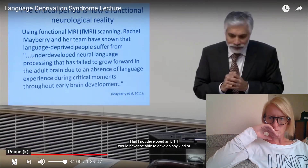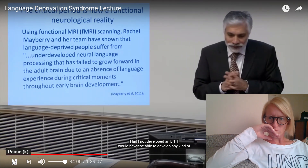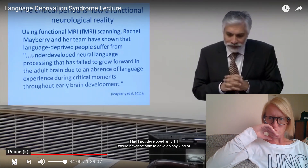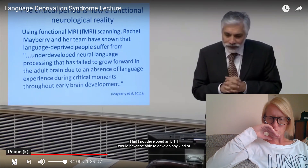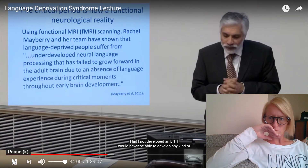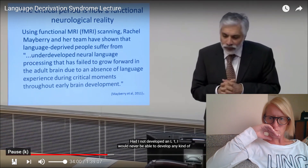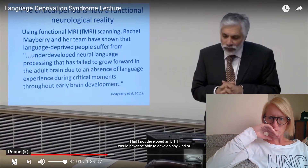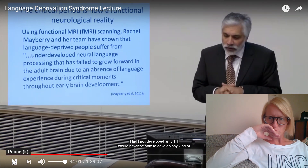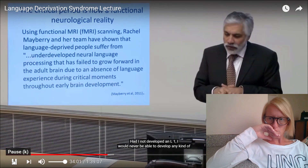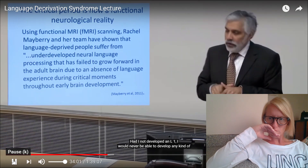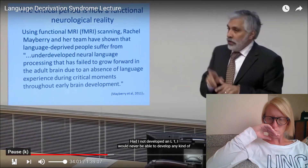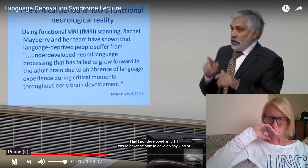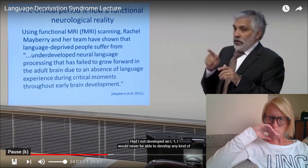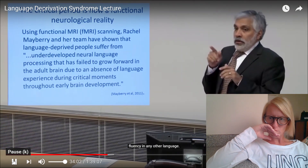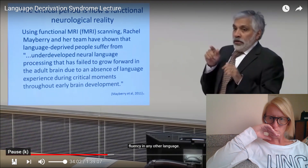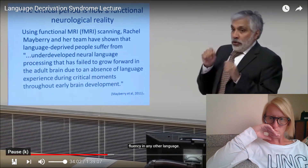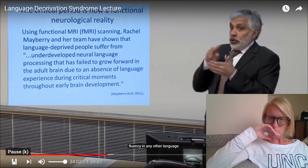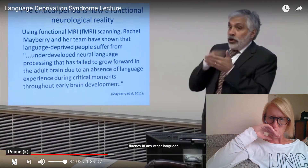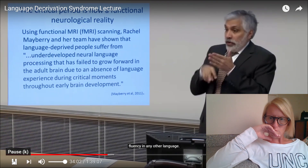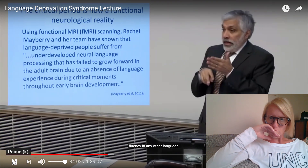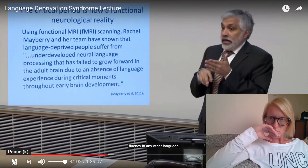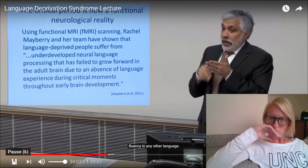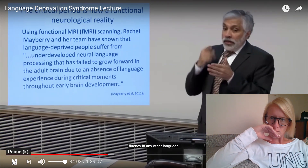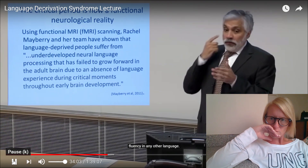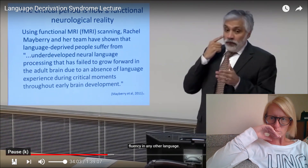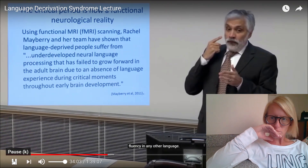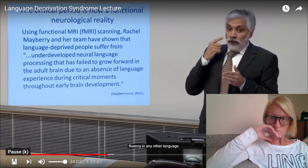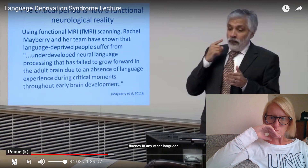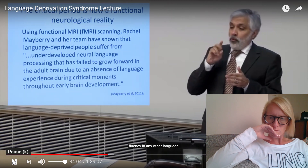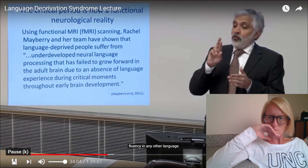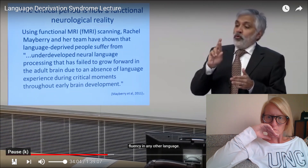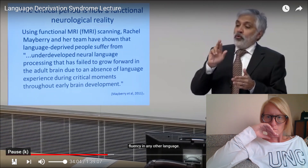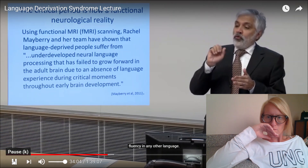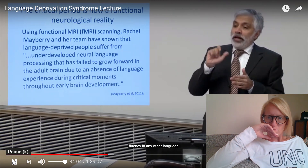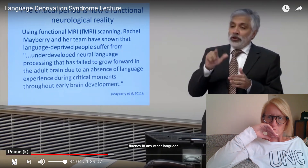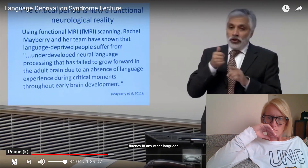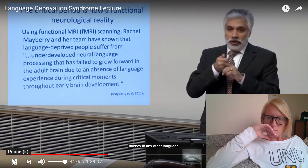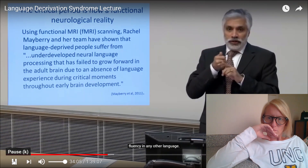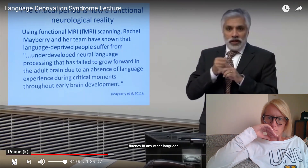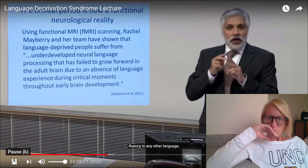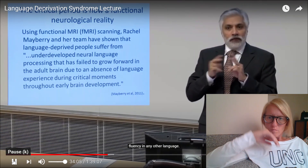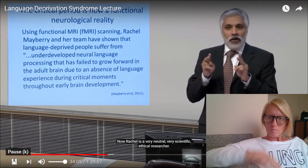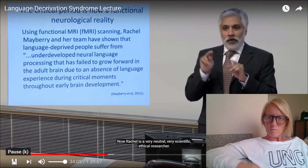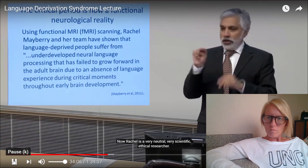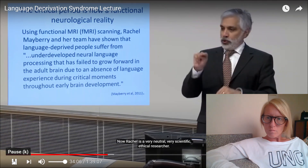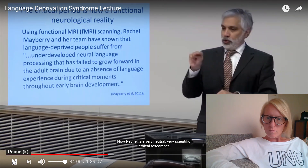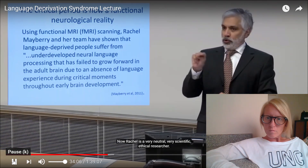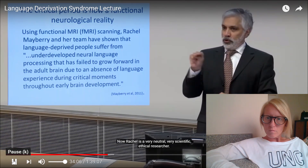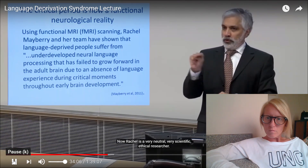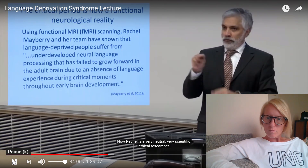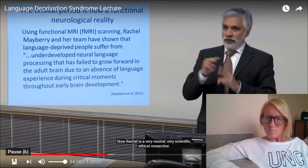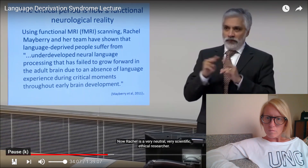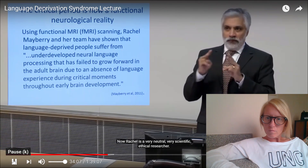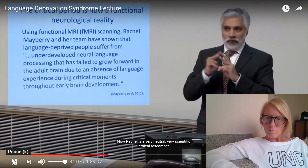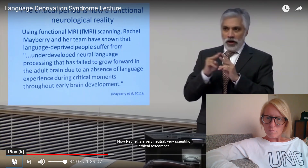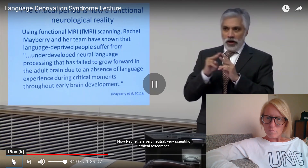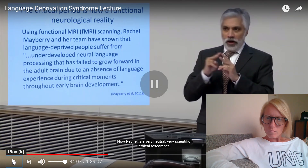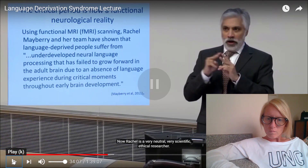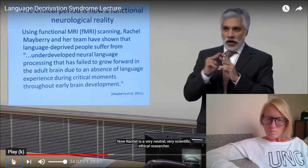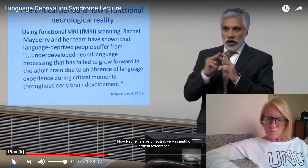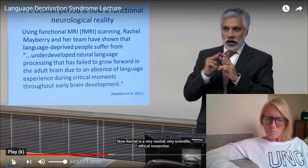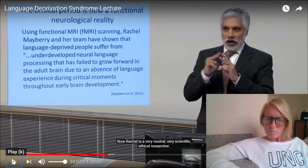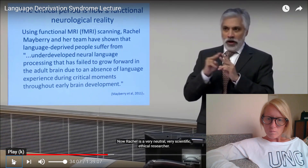I would never be able to develop any kind of fluency in any other language. Now, Rachel